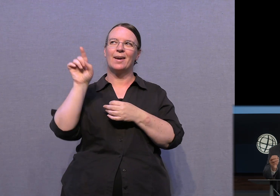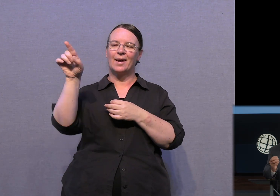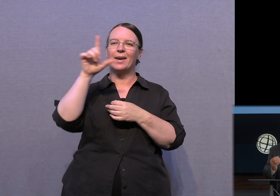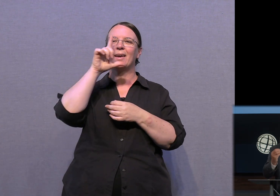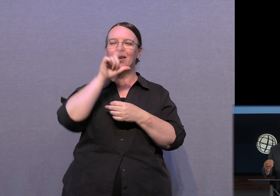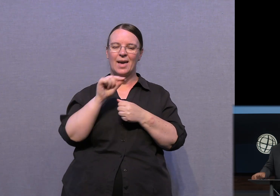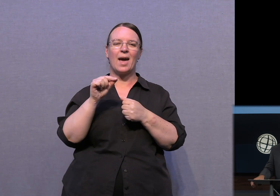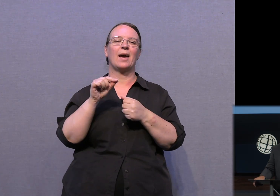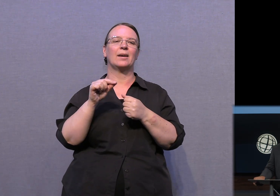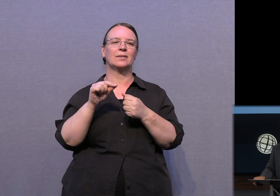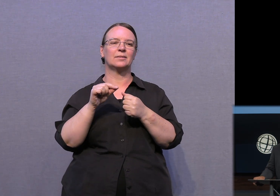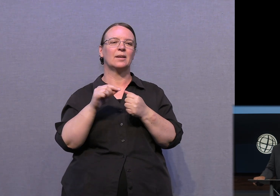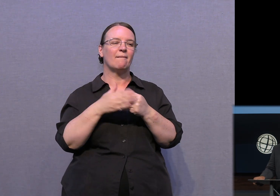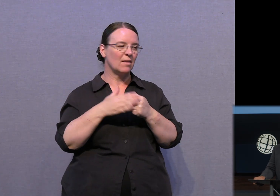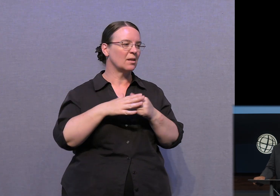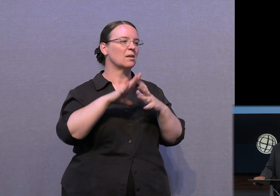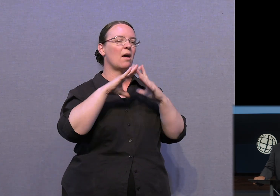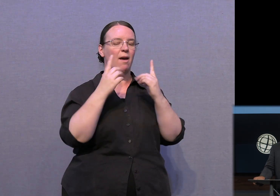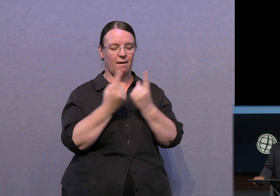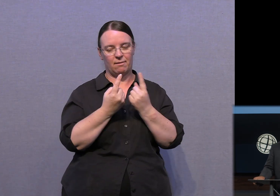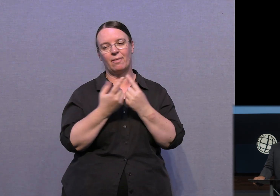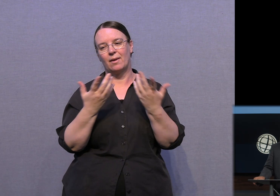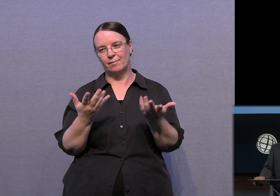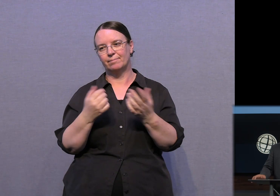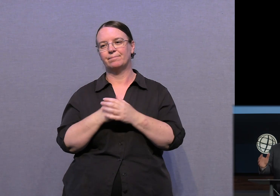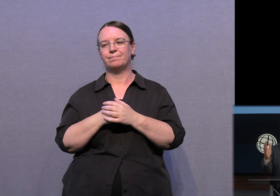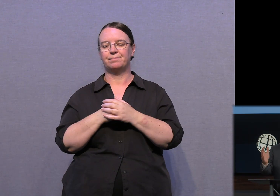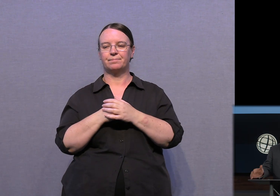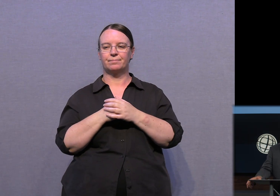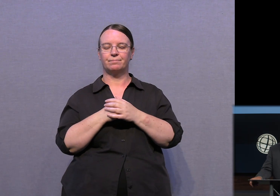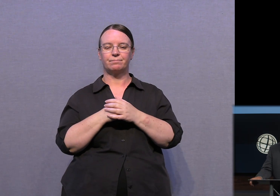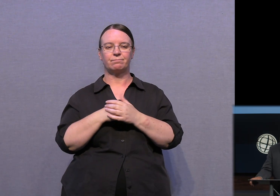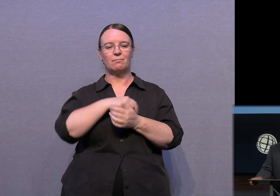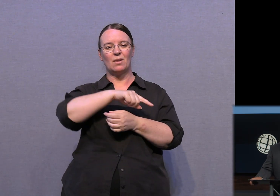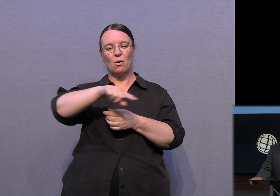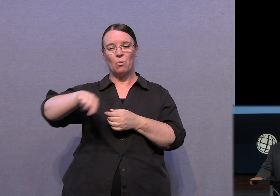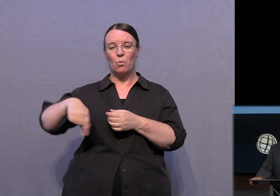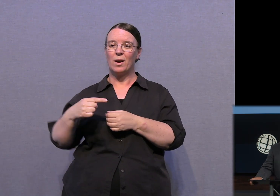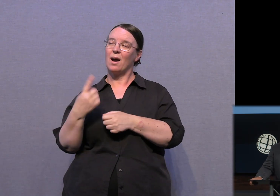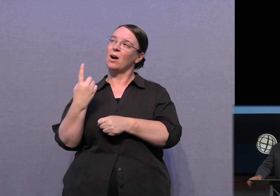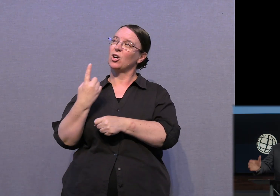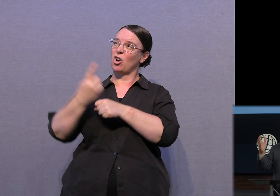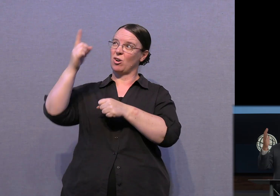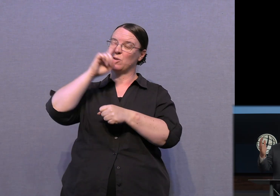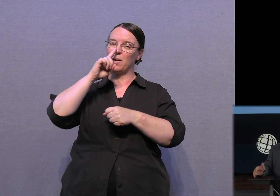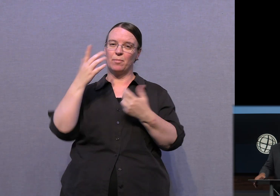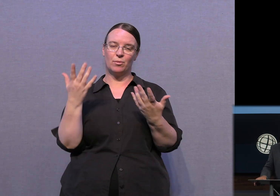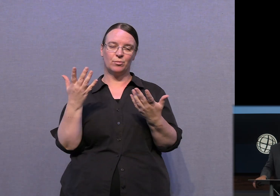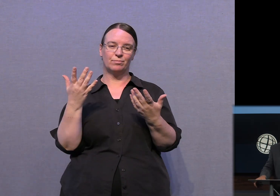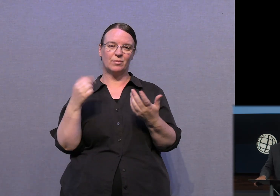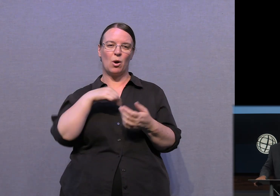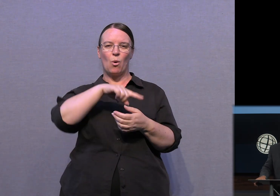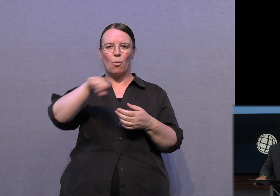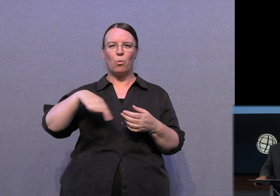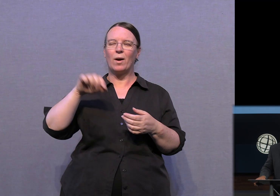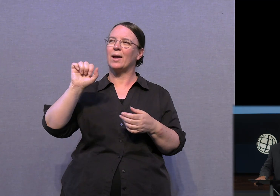situation. So we as the church, as the people of God, as the people of the name of Jesus, as people who are filled